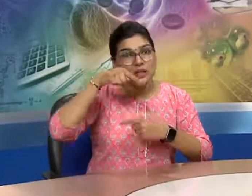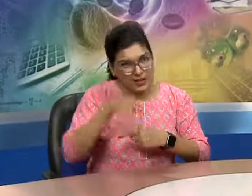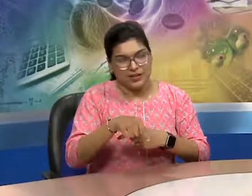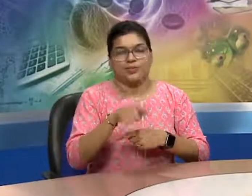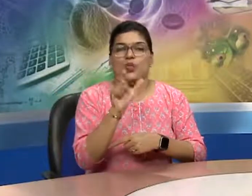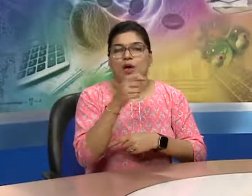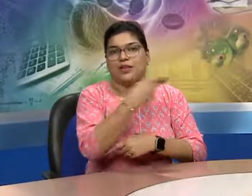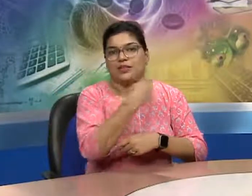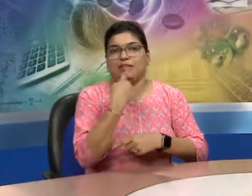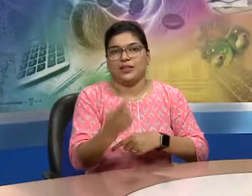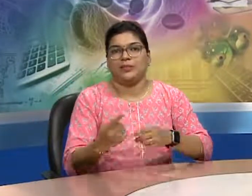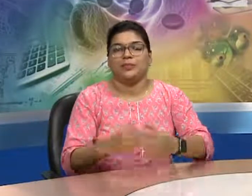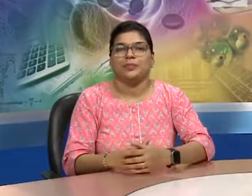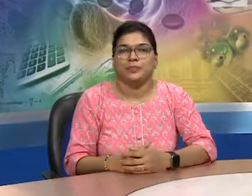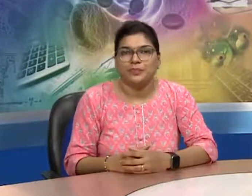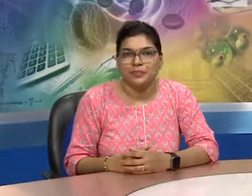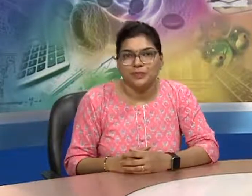of our ecosystem.